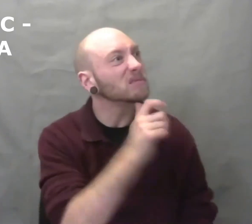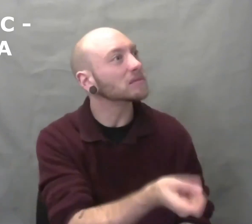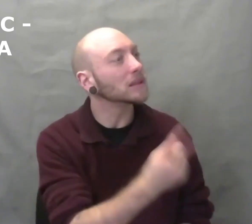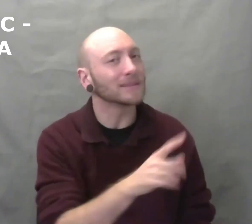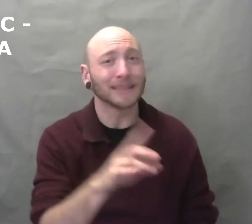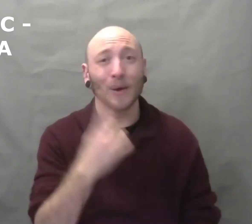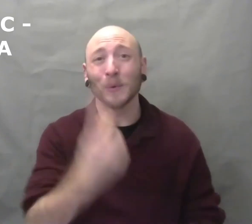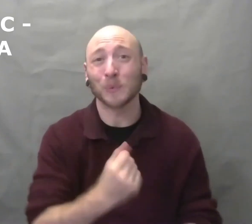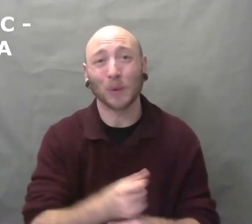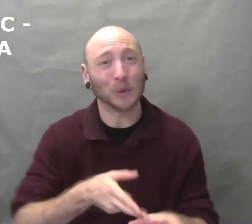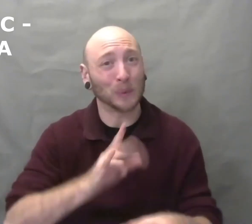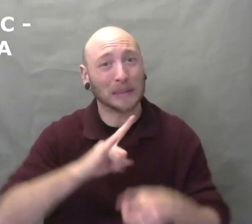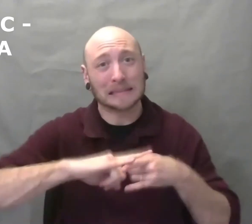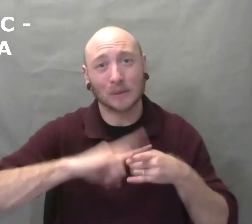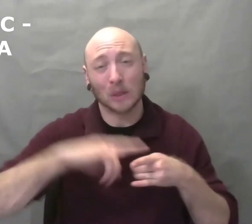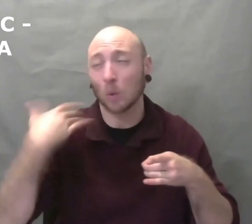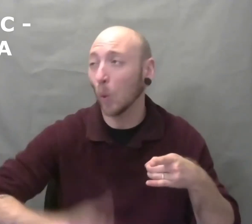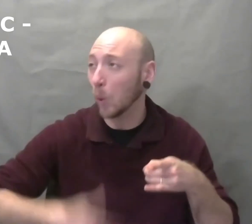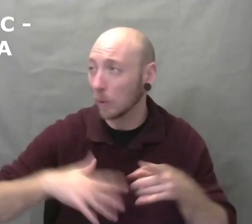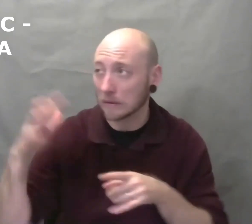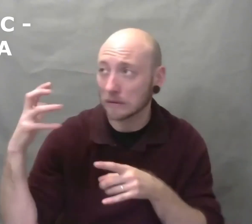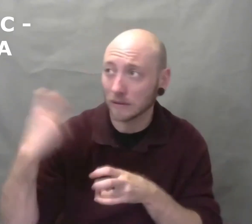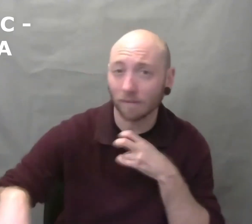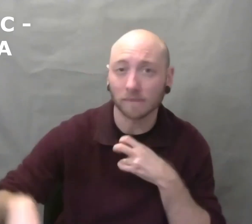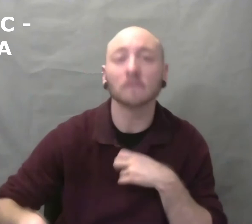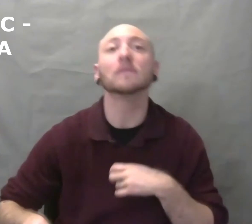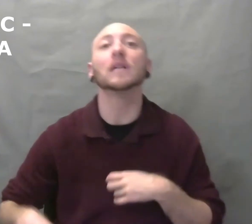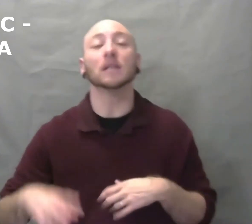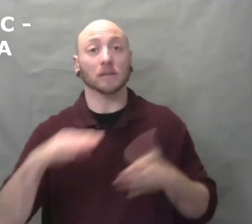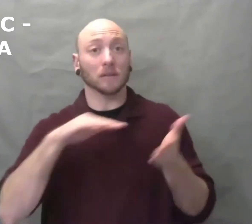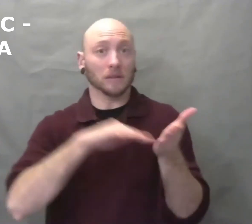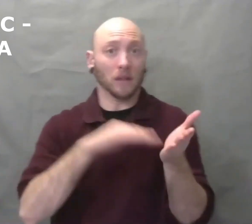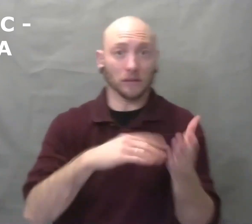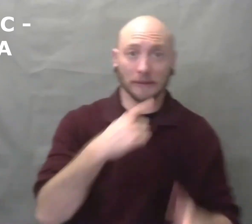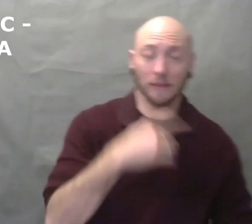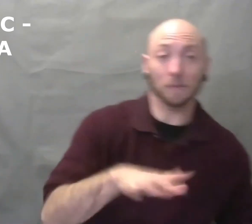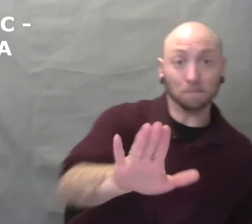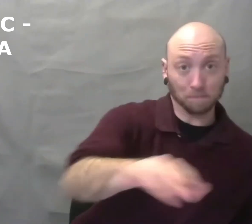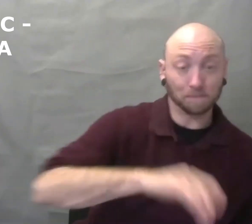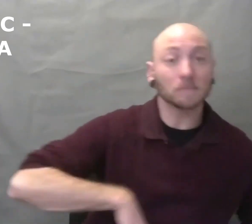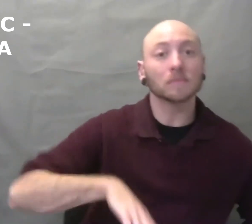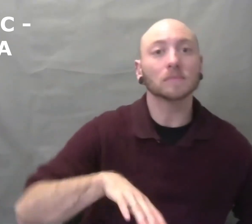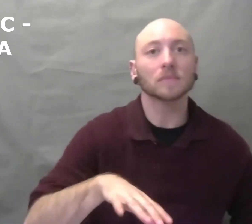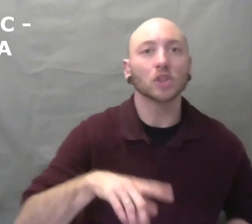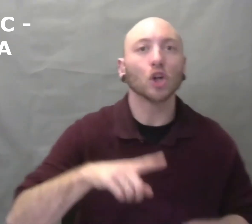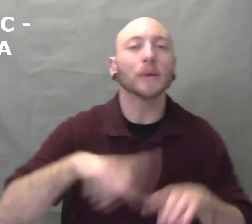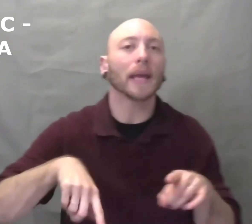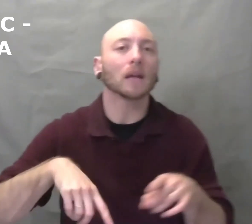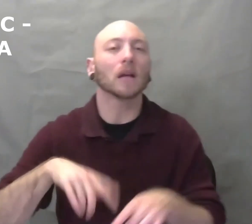quit smoking cigarettes. He says, but if you want to drink, you can't drink hard liquor. And I was not